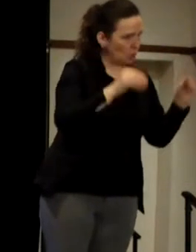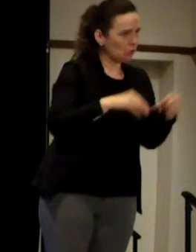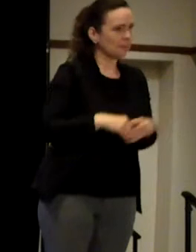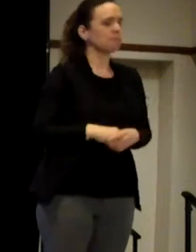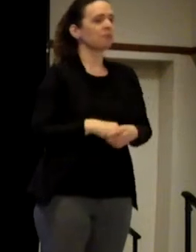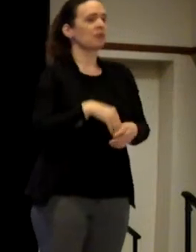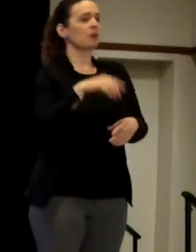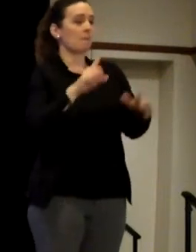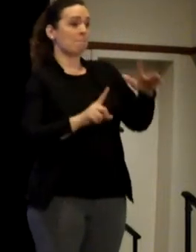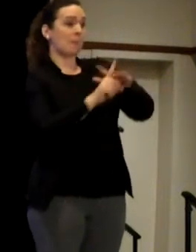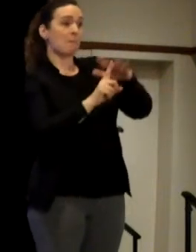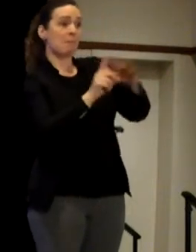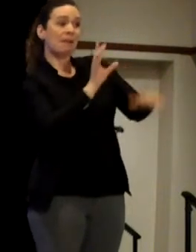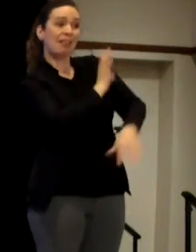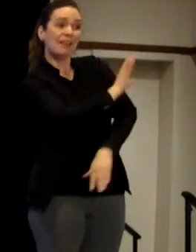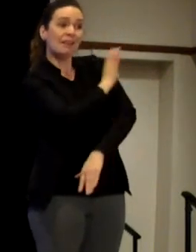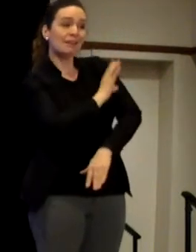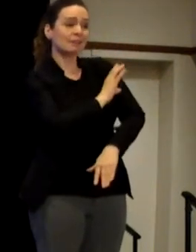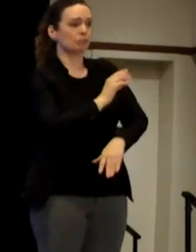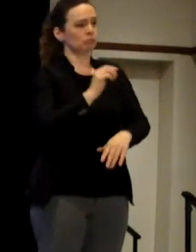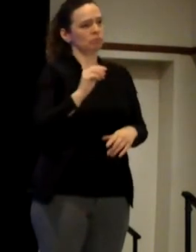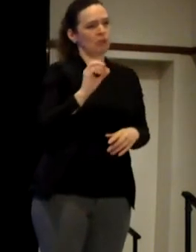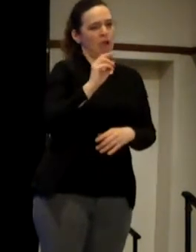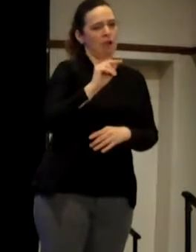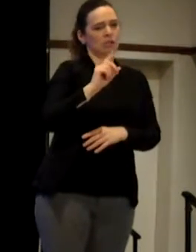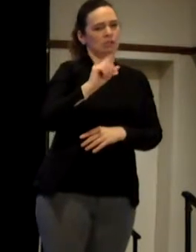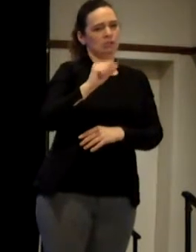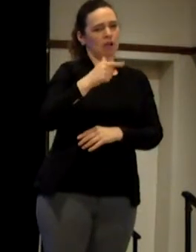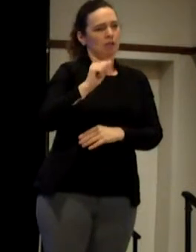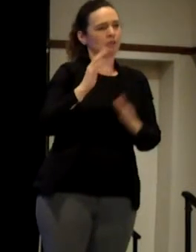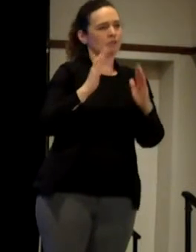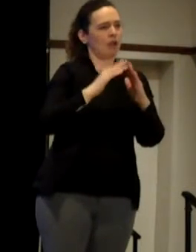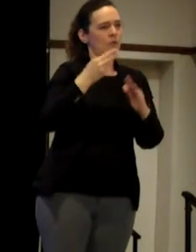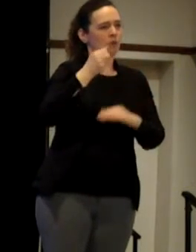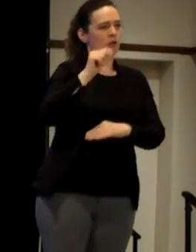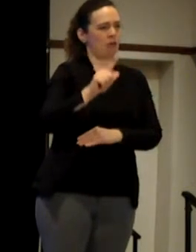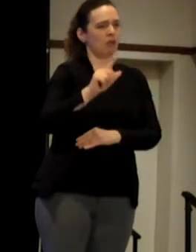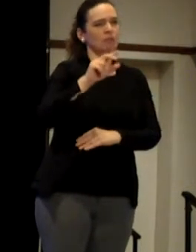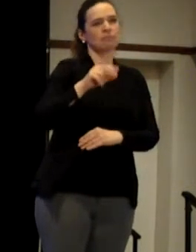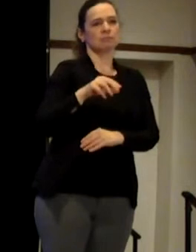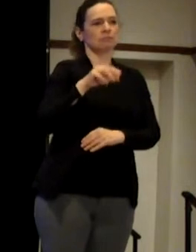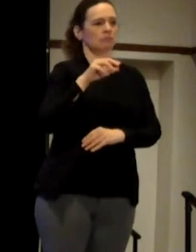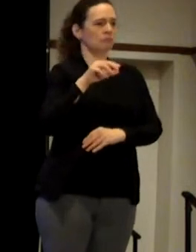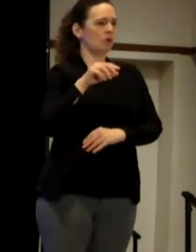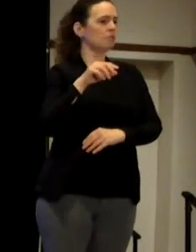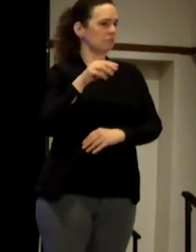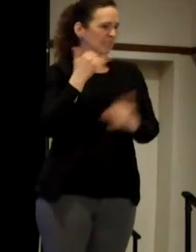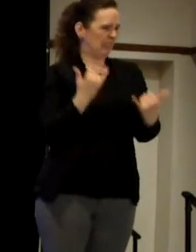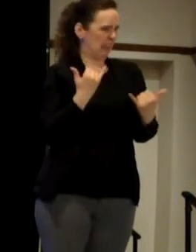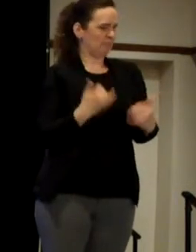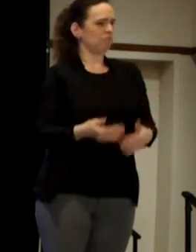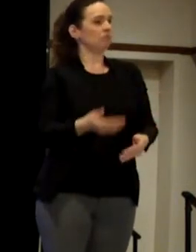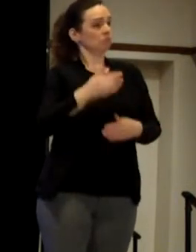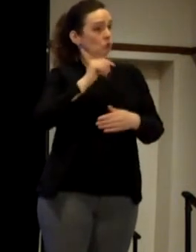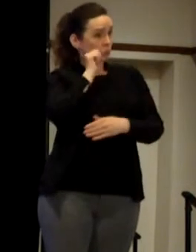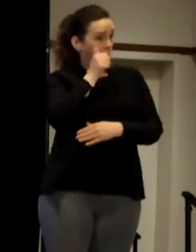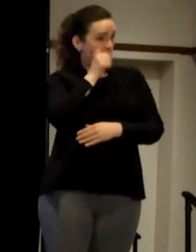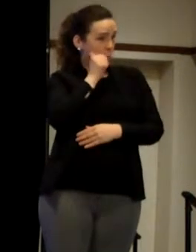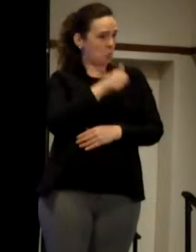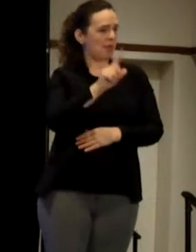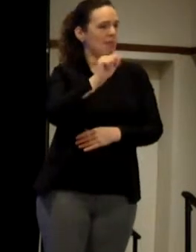is going to be posting school guidance related to some of the changes that she's been working on with her team. I want to thank